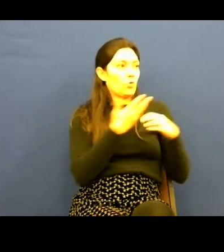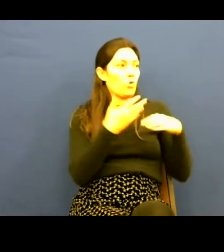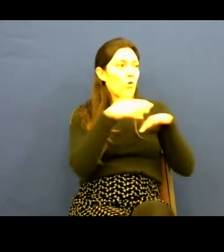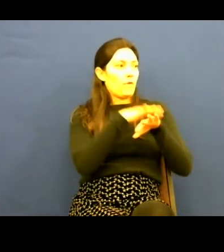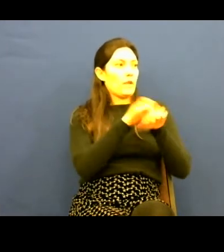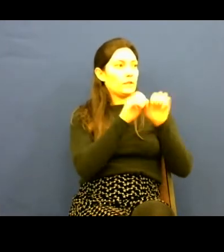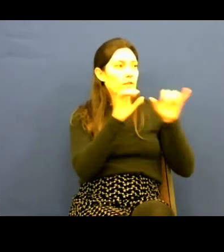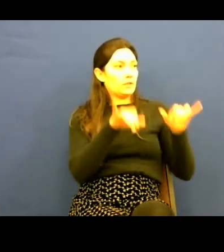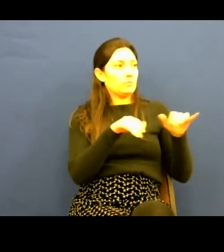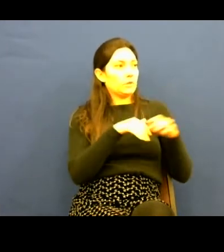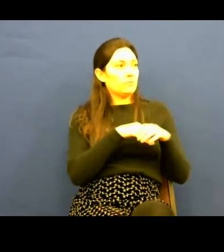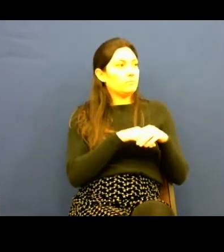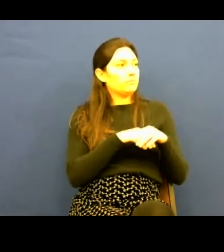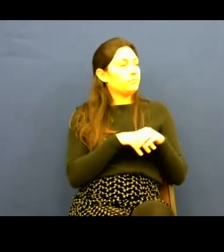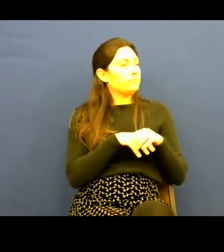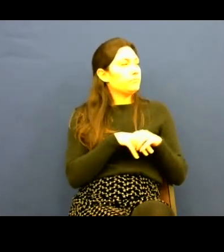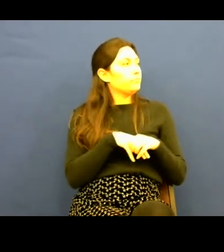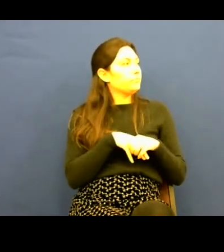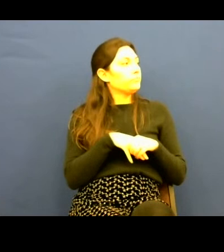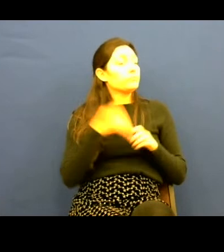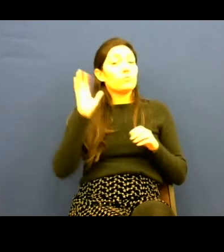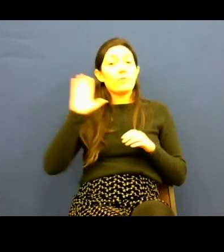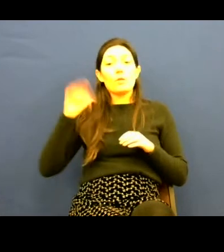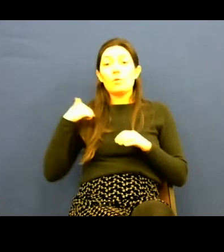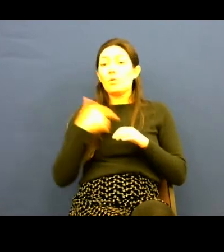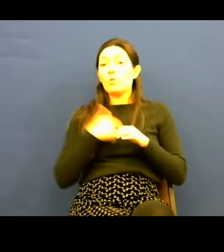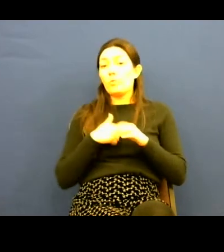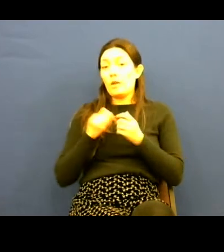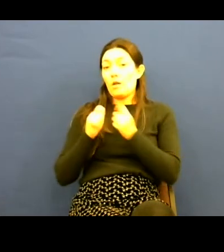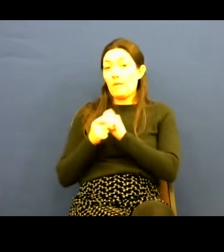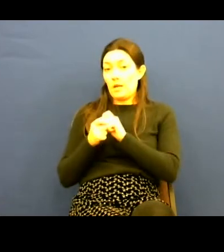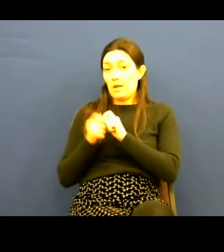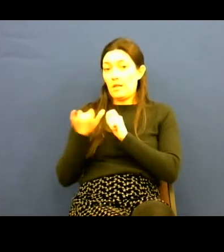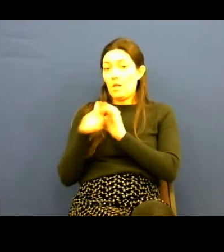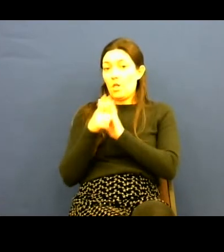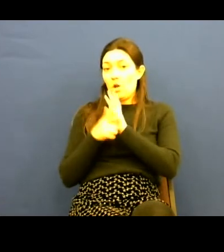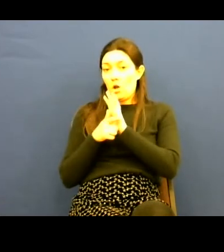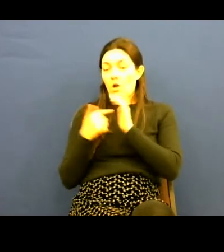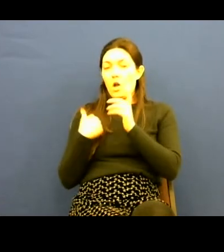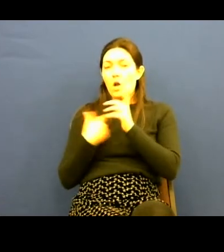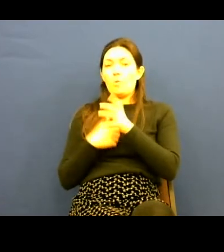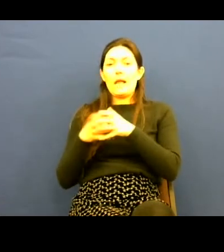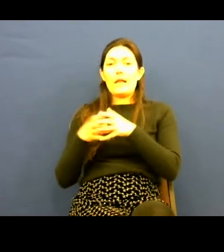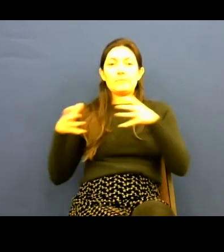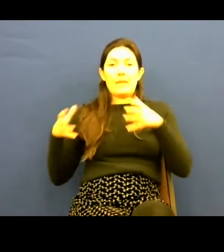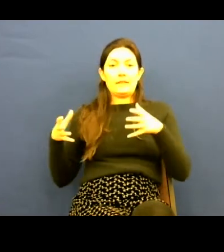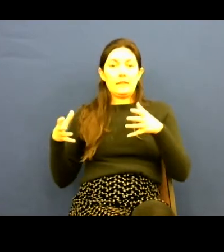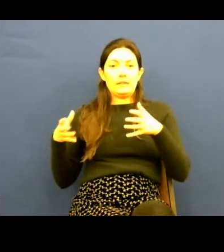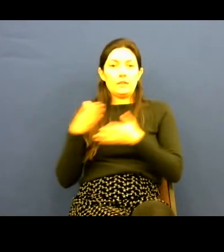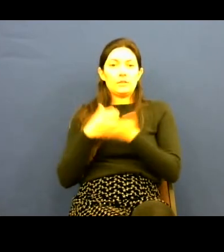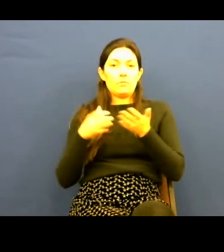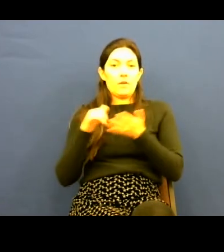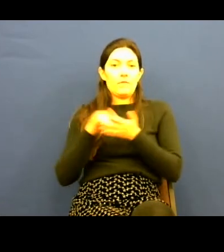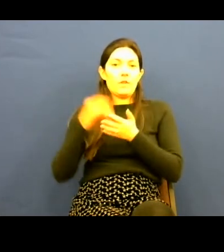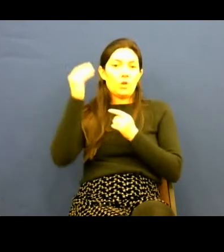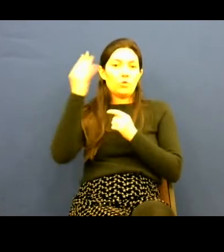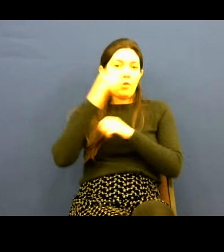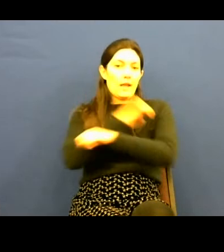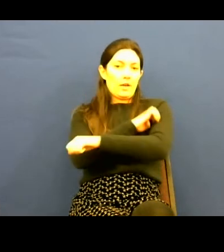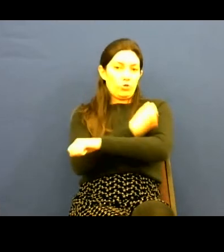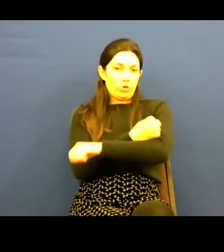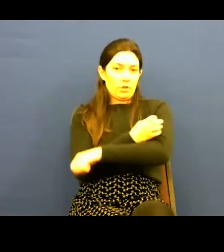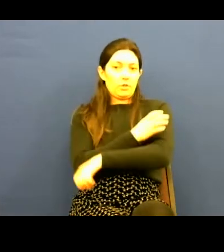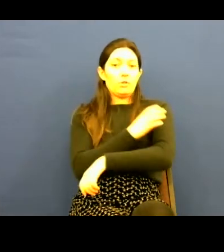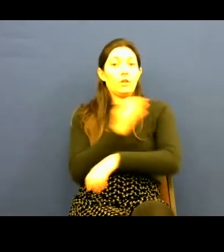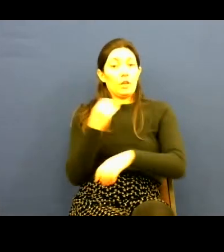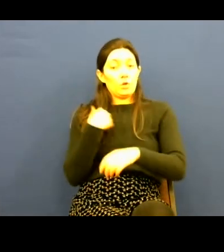did that comprehensive land use update, we expanded some of the solar energy and we